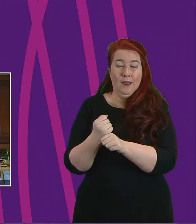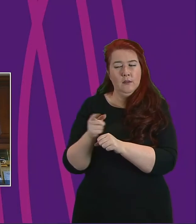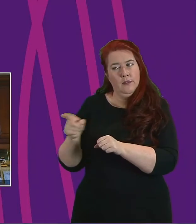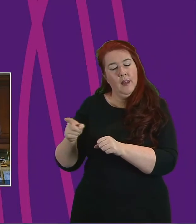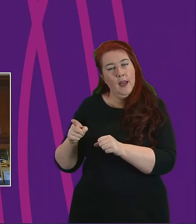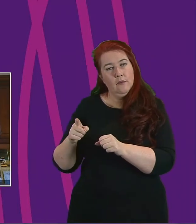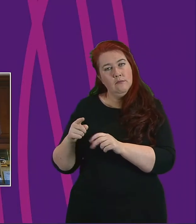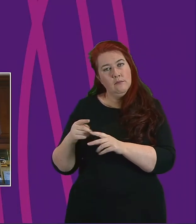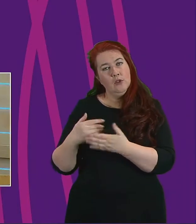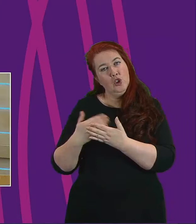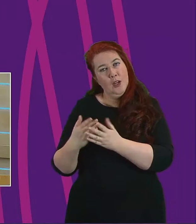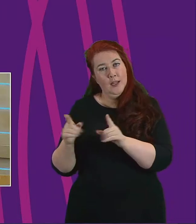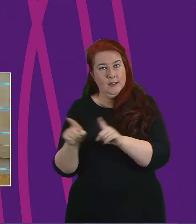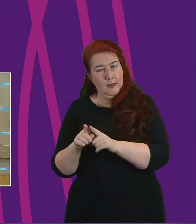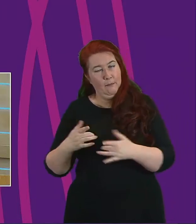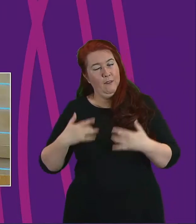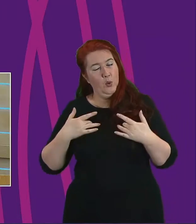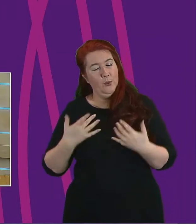view.